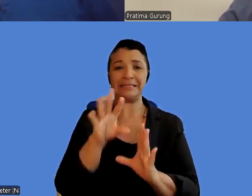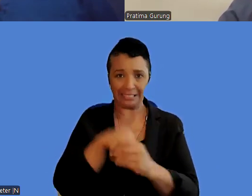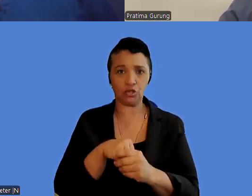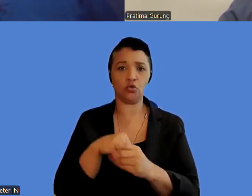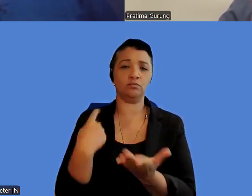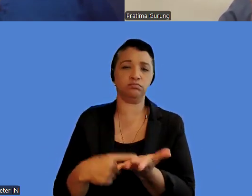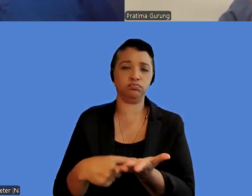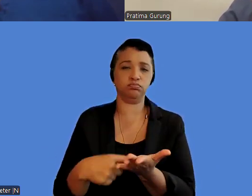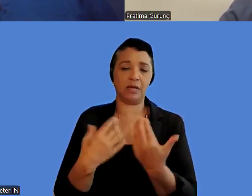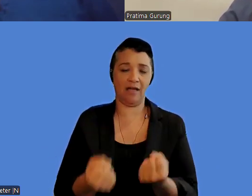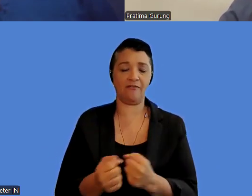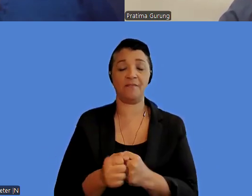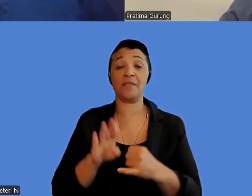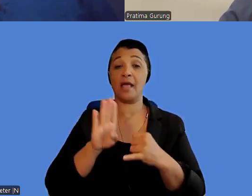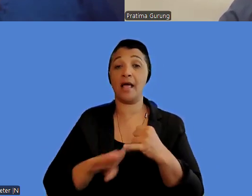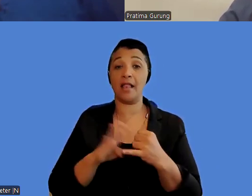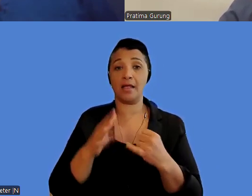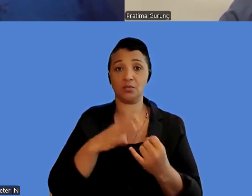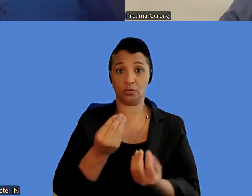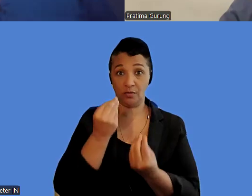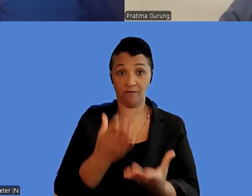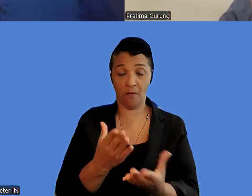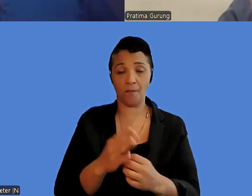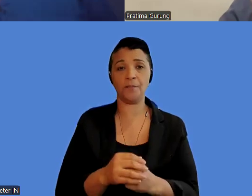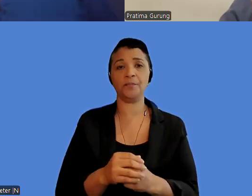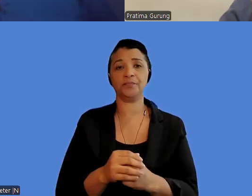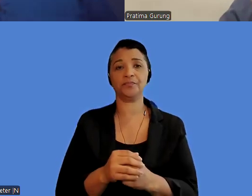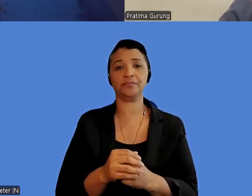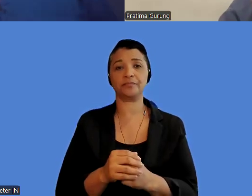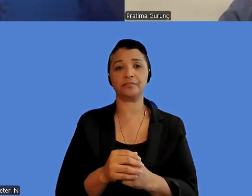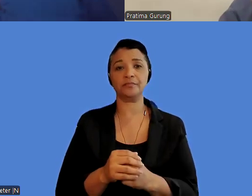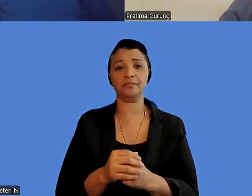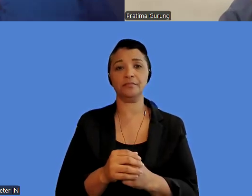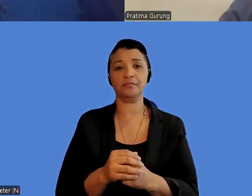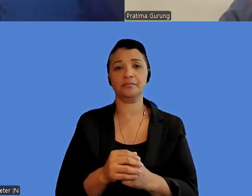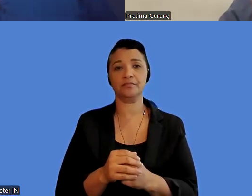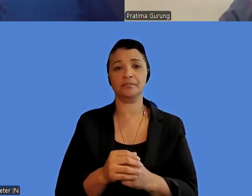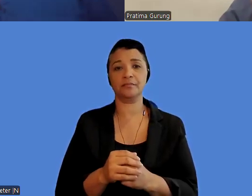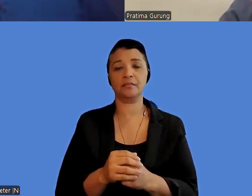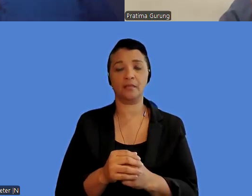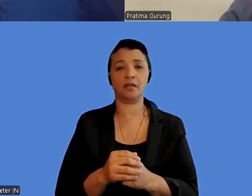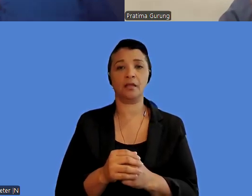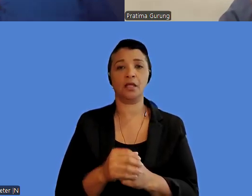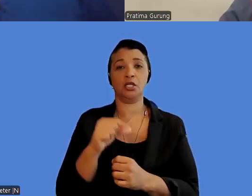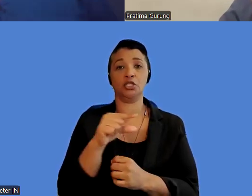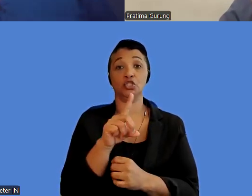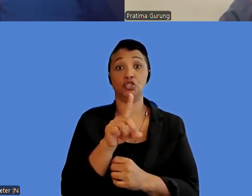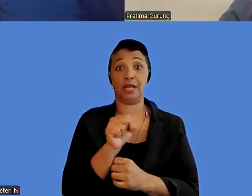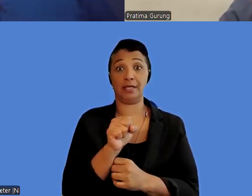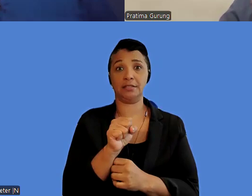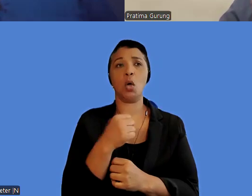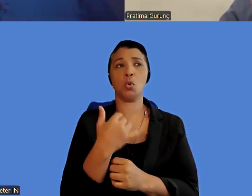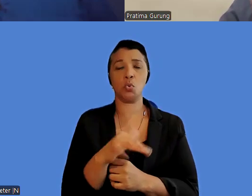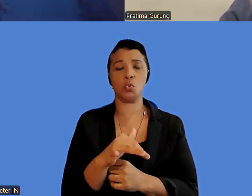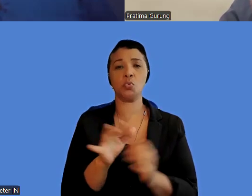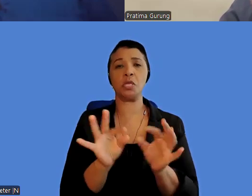discussion. And the last thing that I wanted to highlight is about this Global Disability Summit is creating